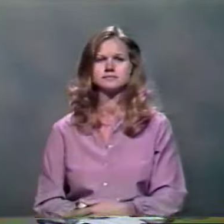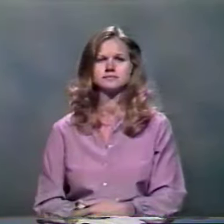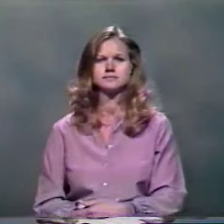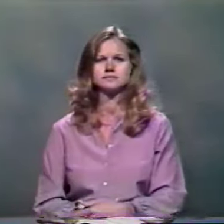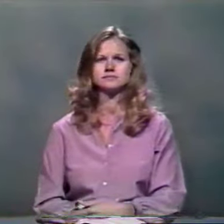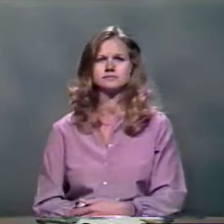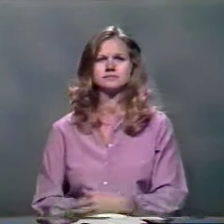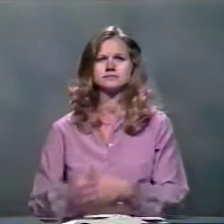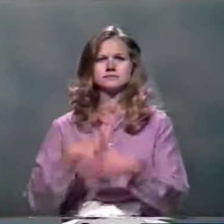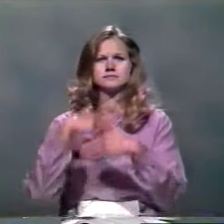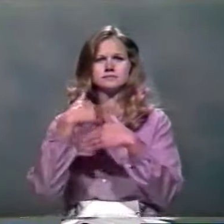Bread.